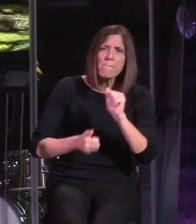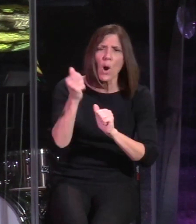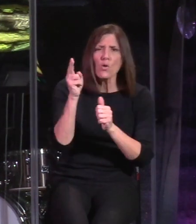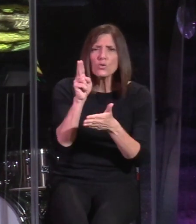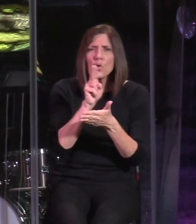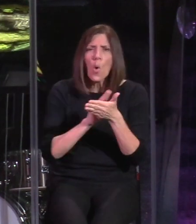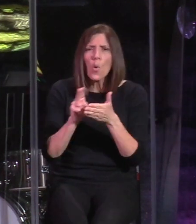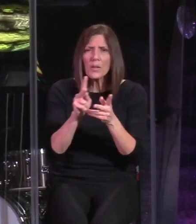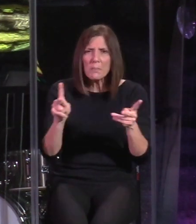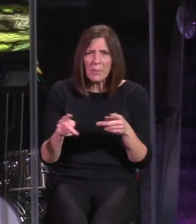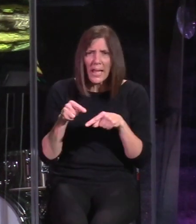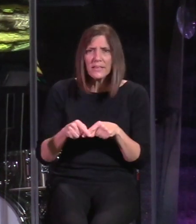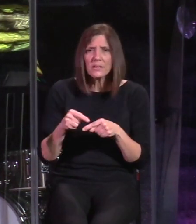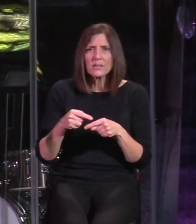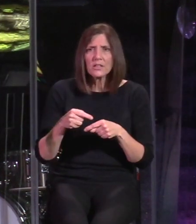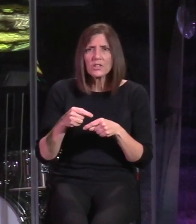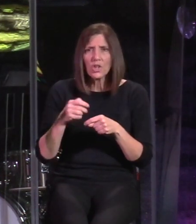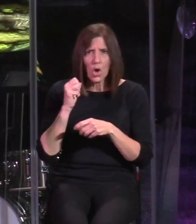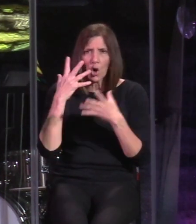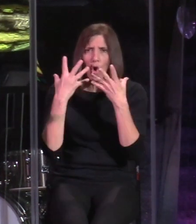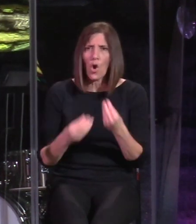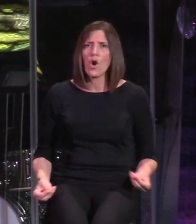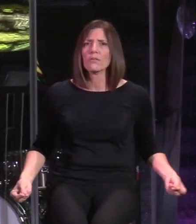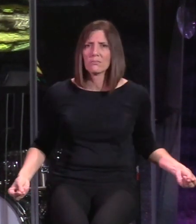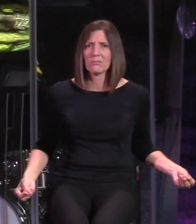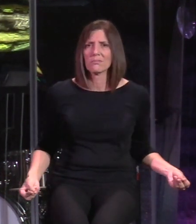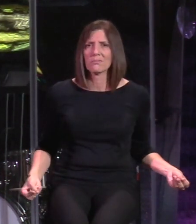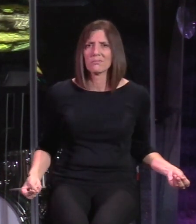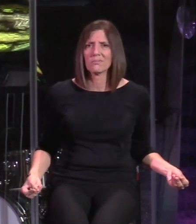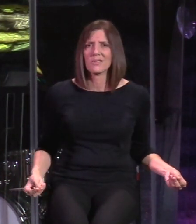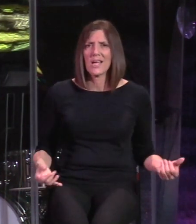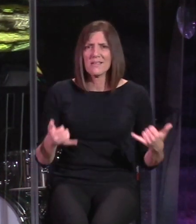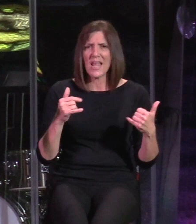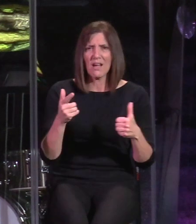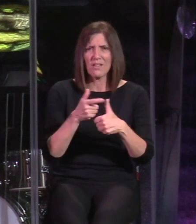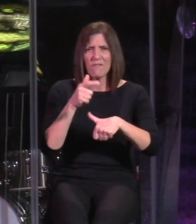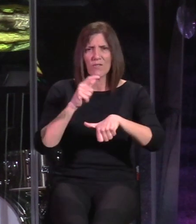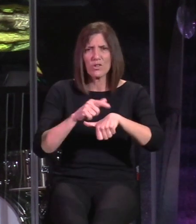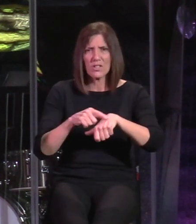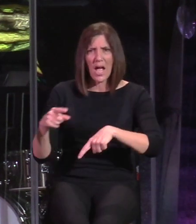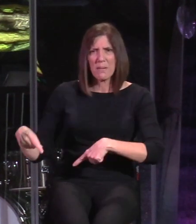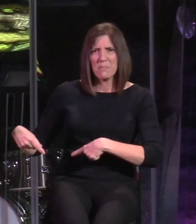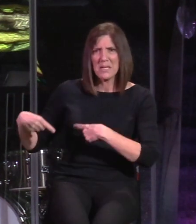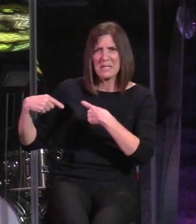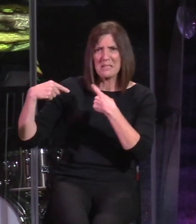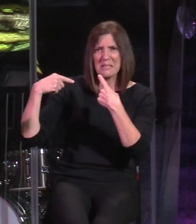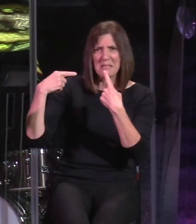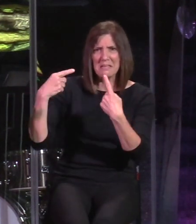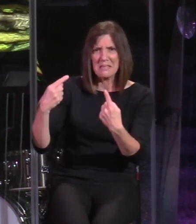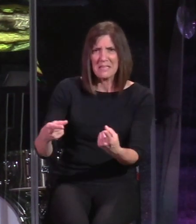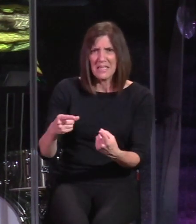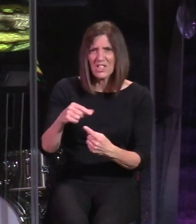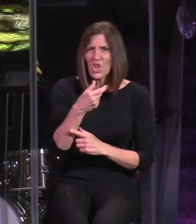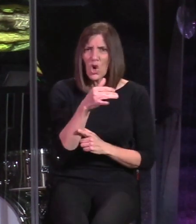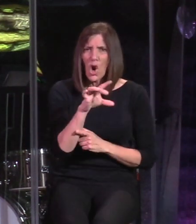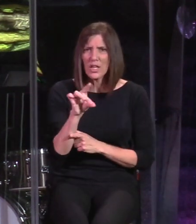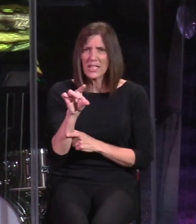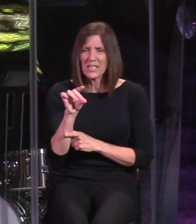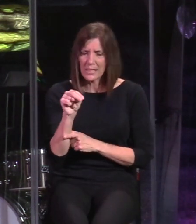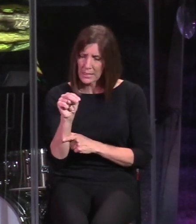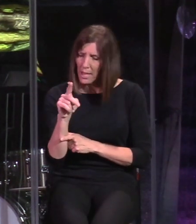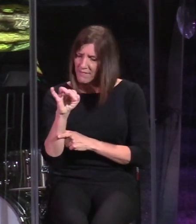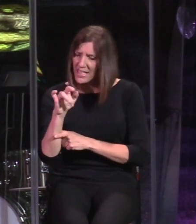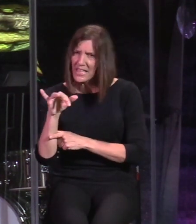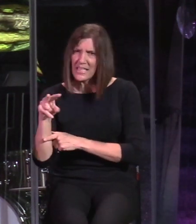Edenic presence of God is permitted for the first time since the fall. He goes on to